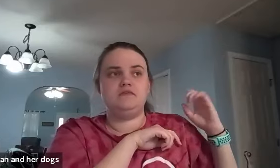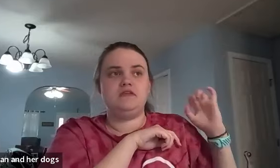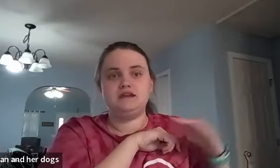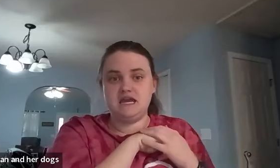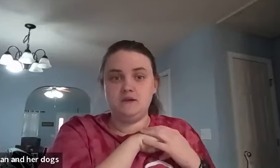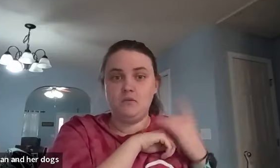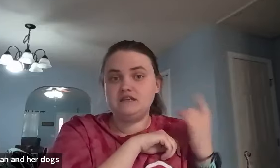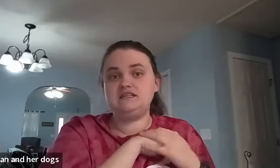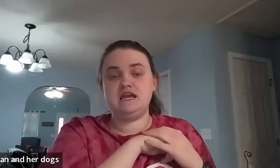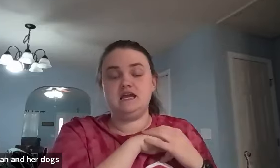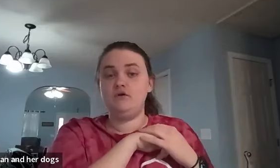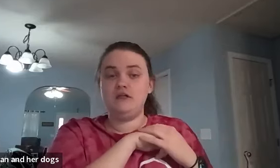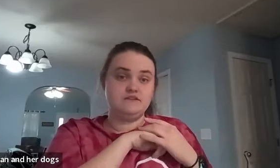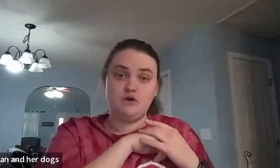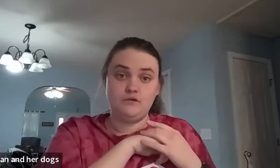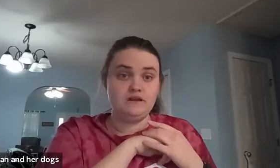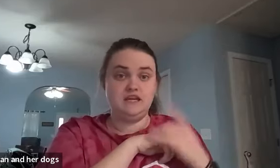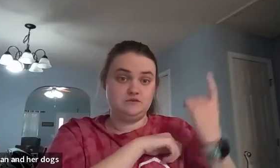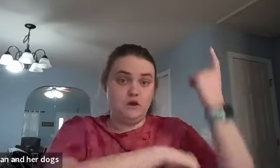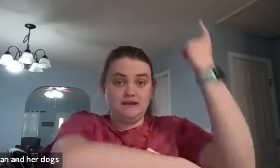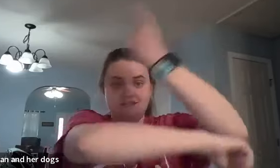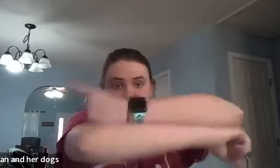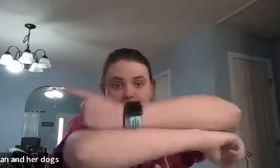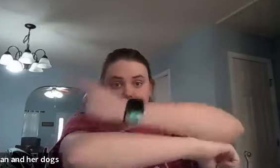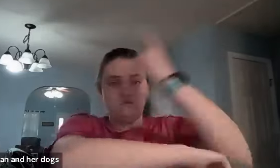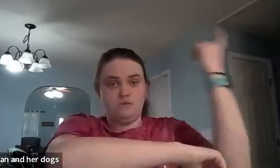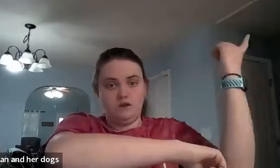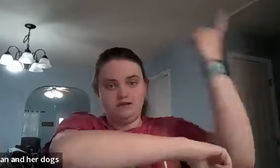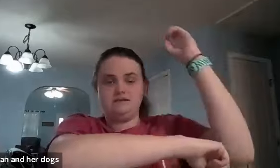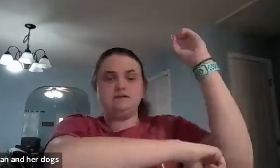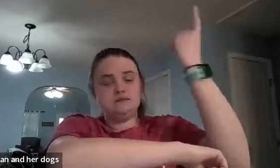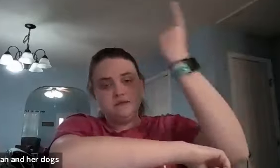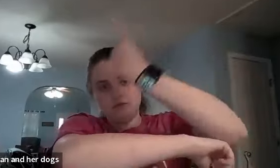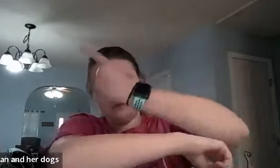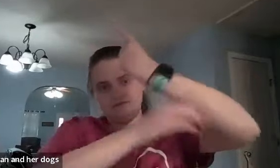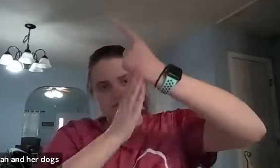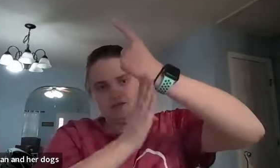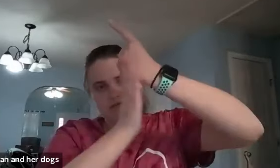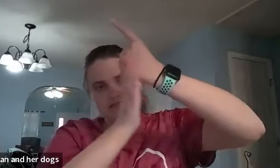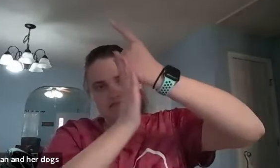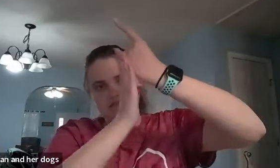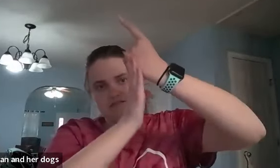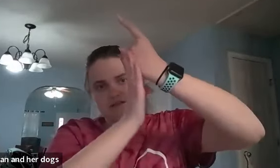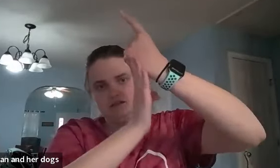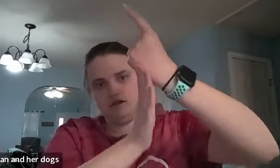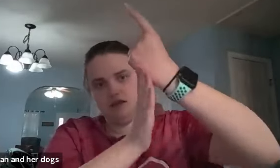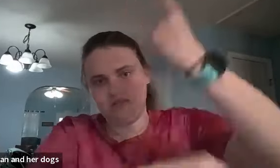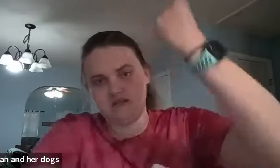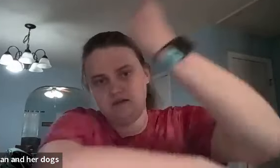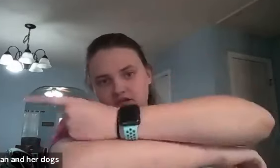that day, one day, I'm only having to go for one day. It's one day, one. Some people will go sideways, have their side come here,